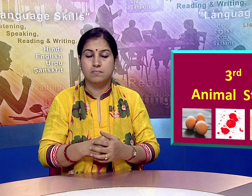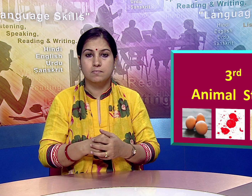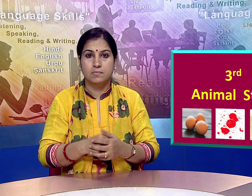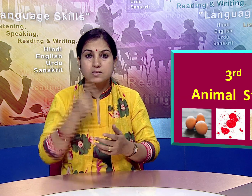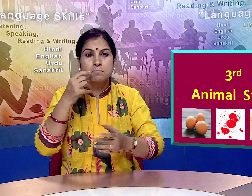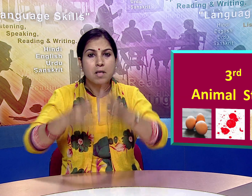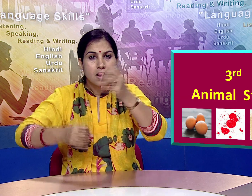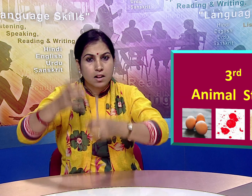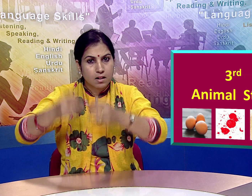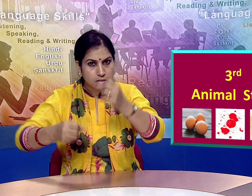milk,